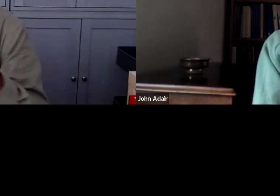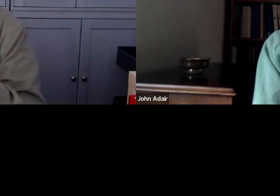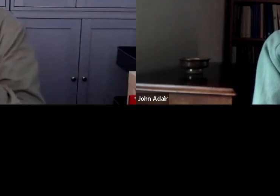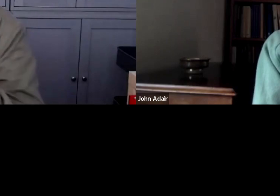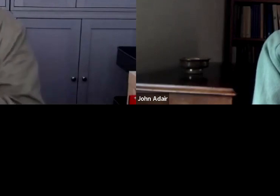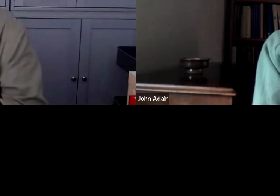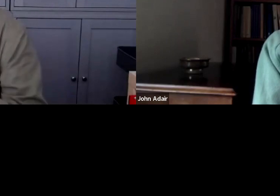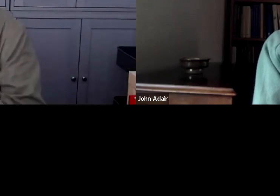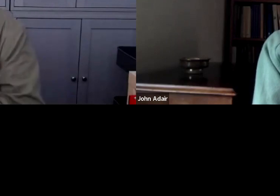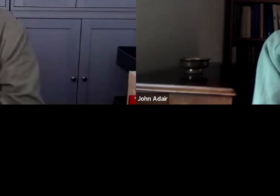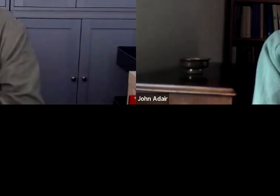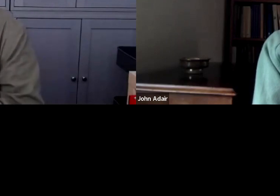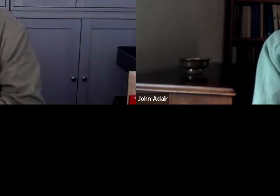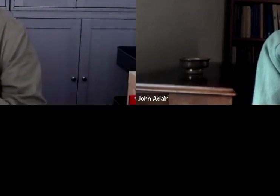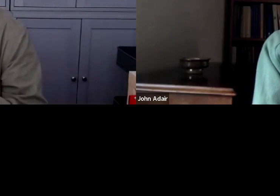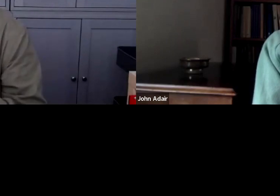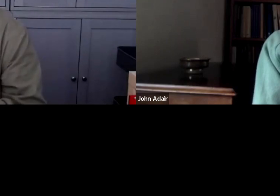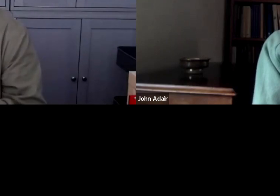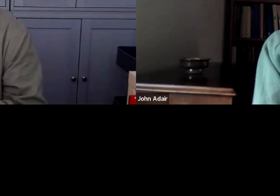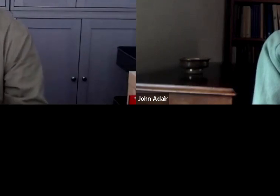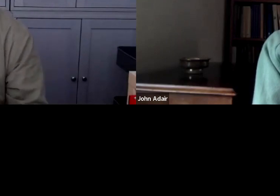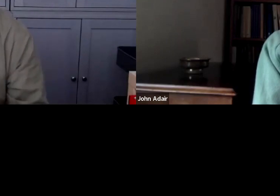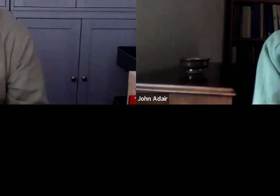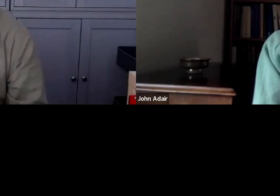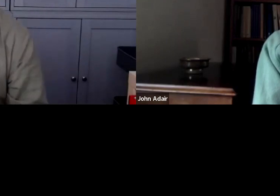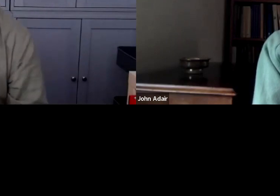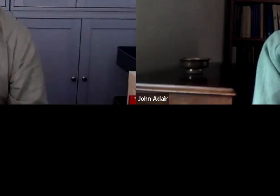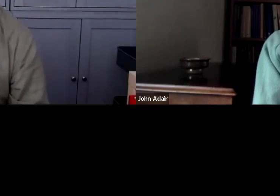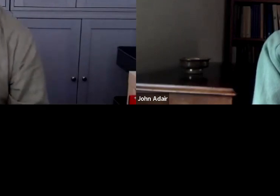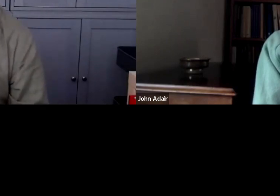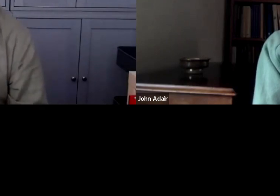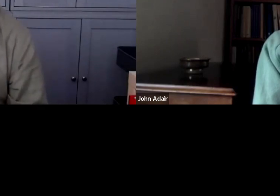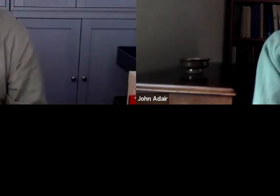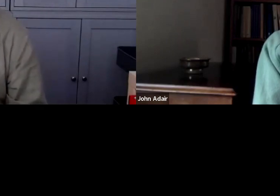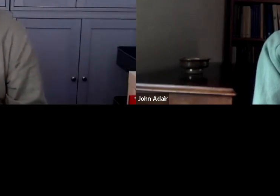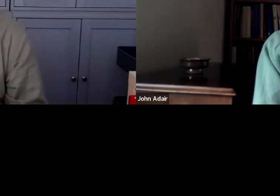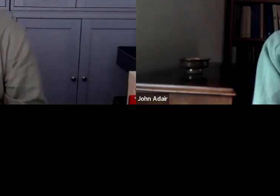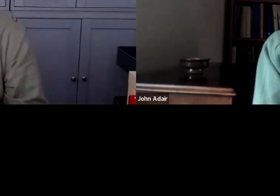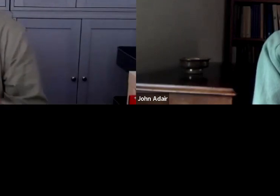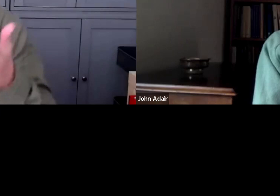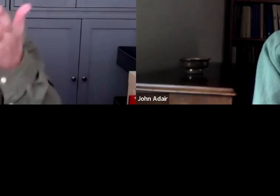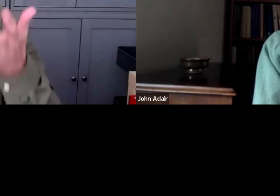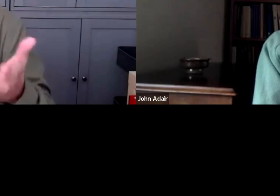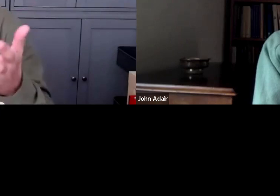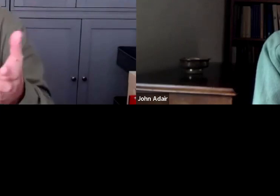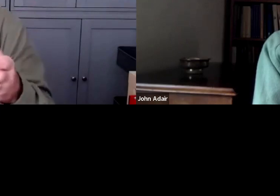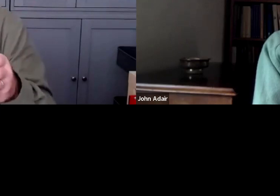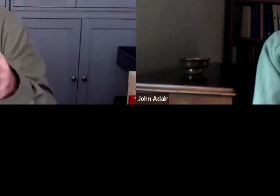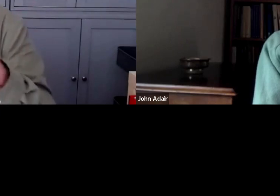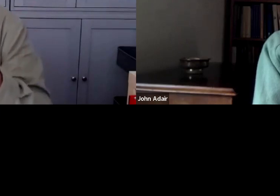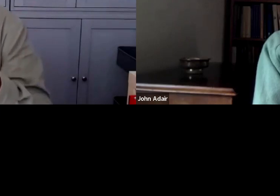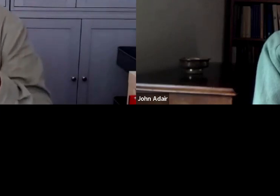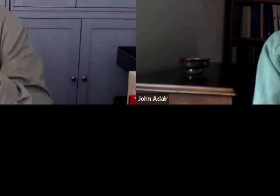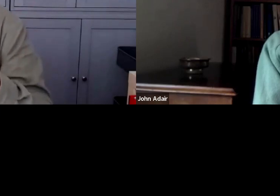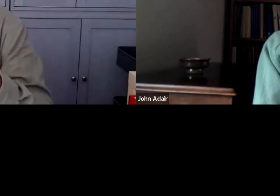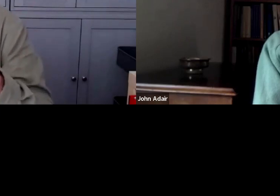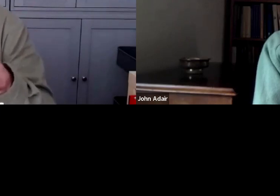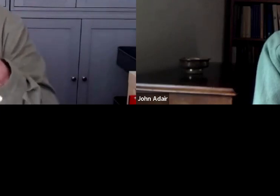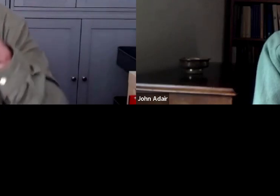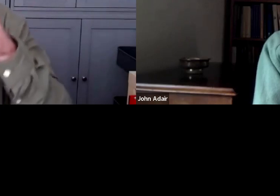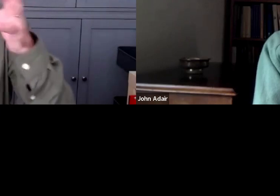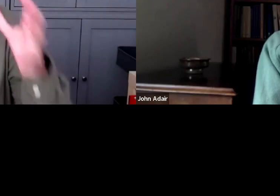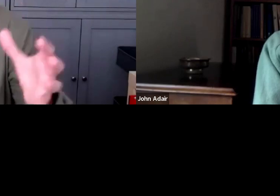your theory and how it's impacted on our work and how we implement it on our work. I mean, some of